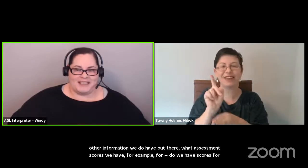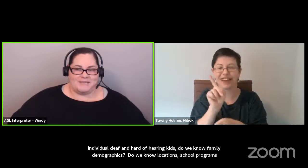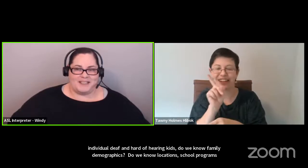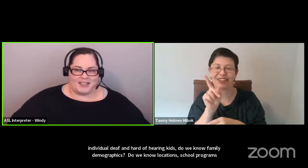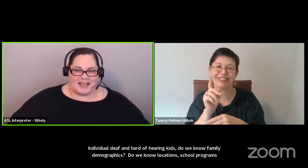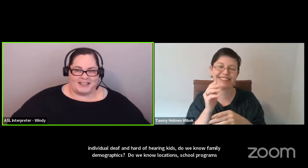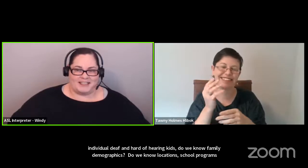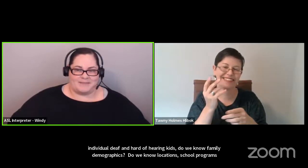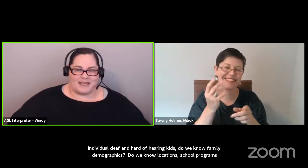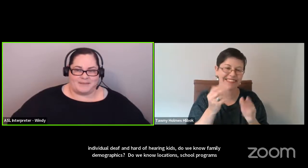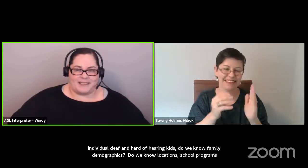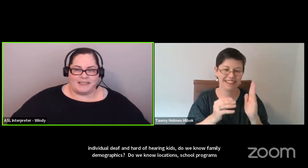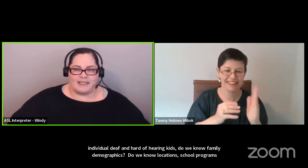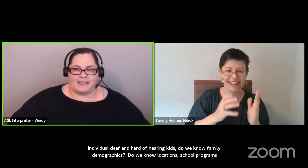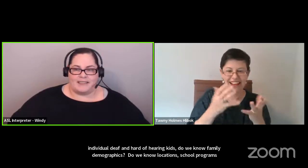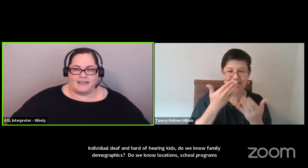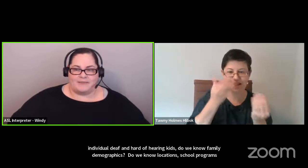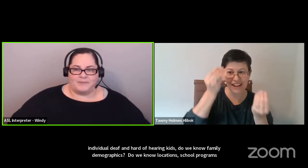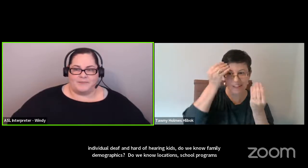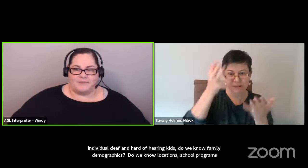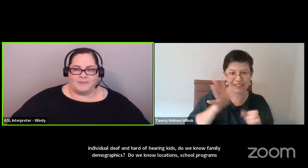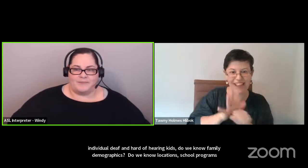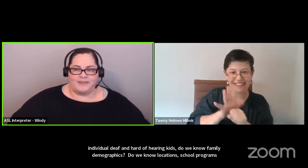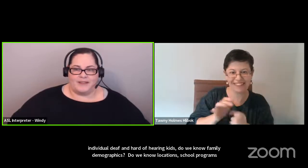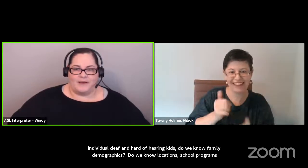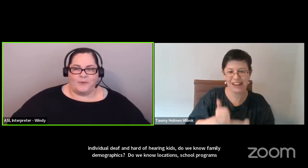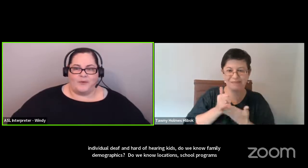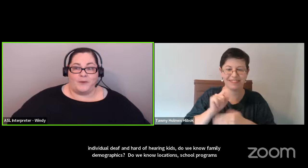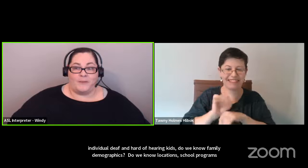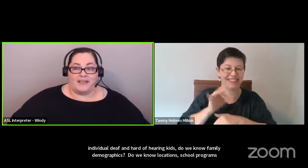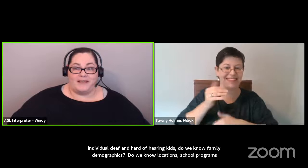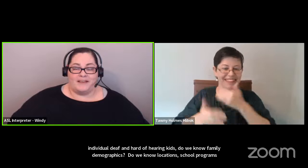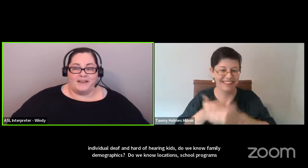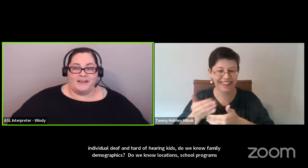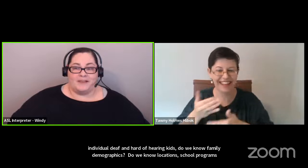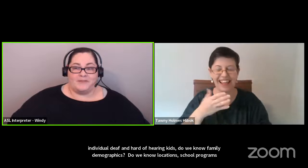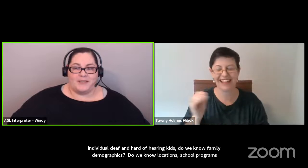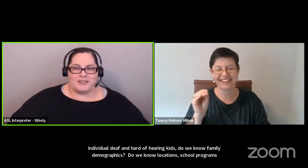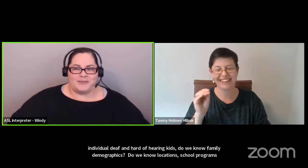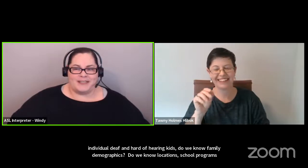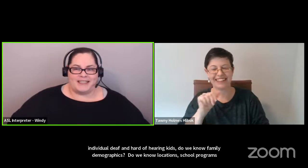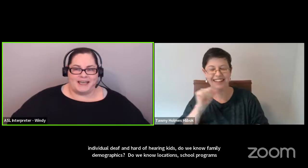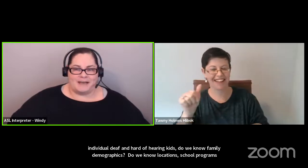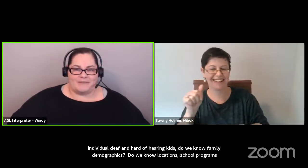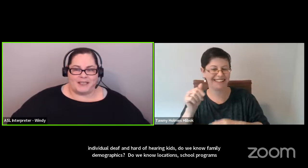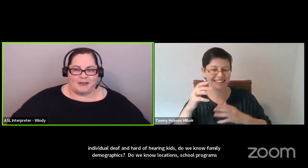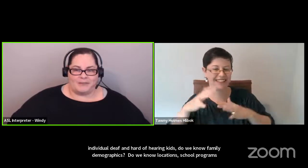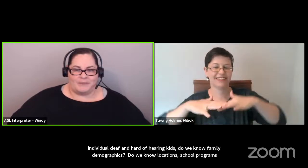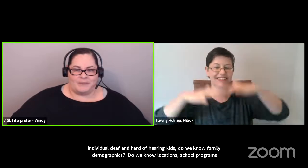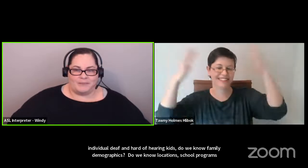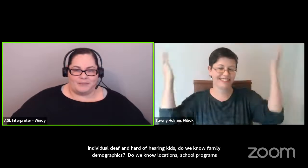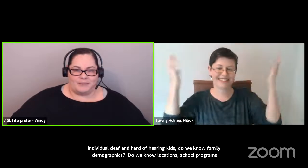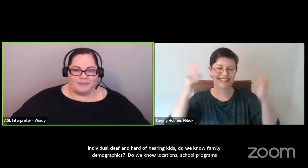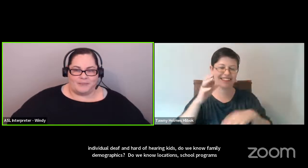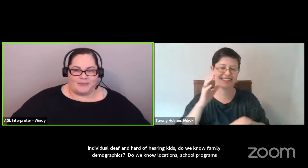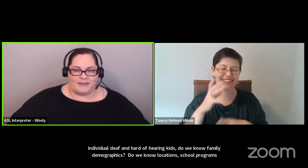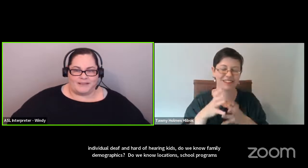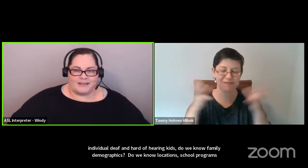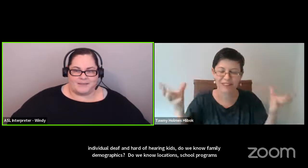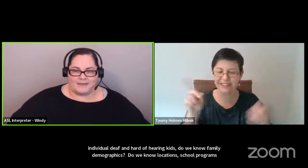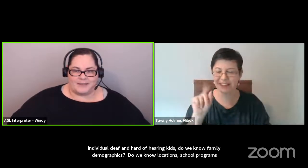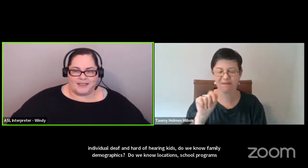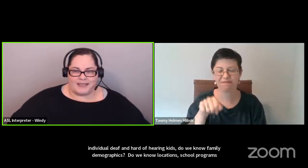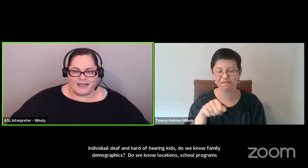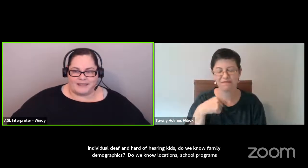recording is going to be a challenge. Sometimes it's well, there'll be good information, but it's not enough to help.